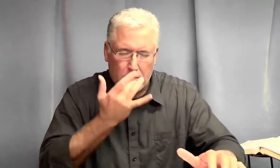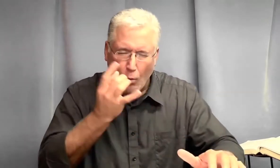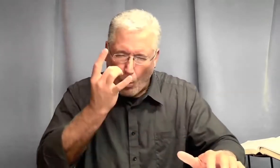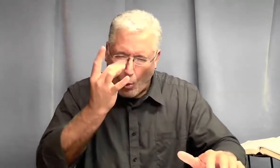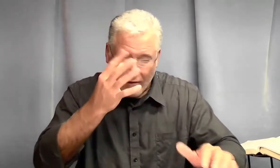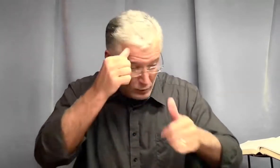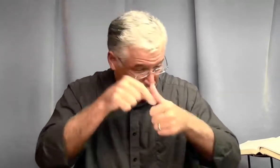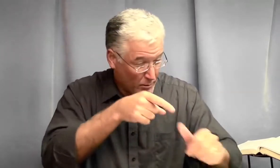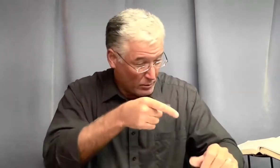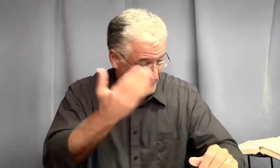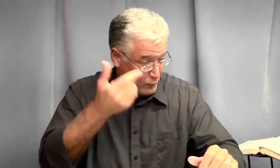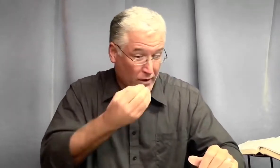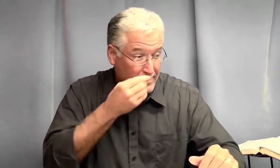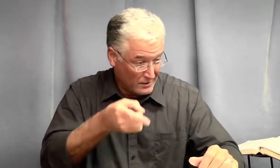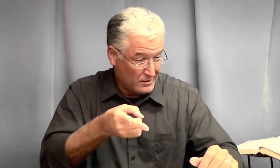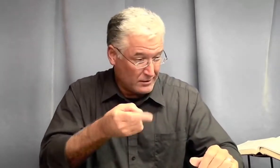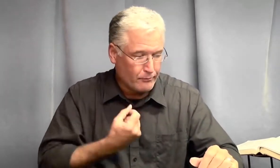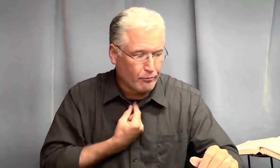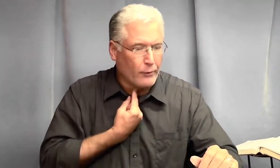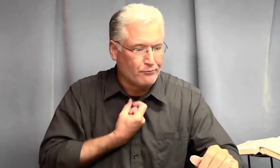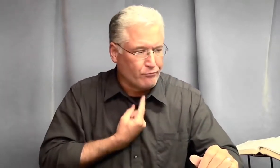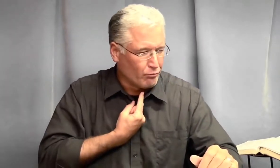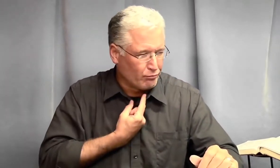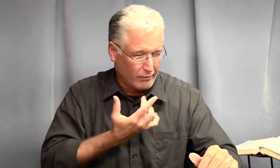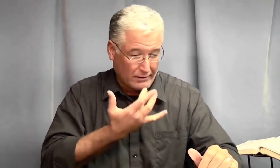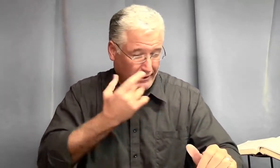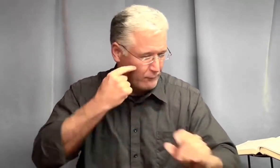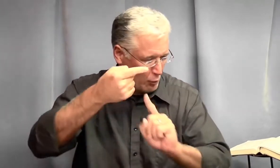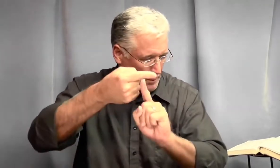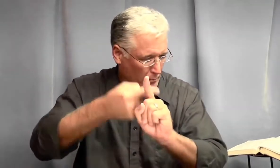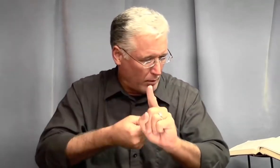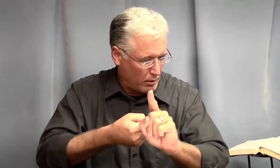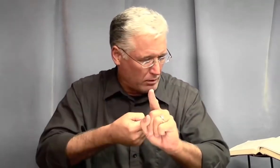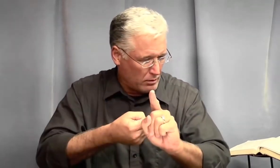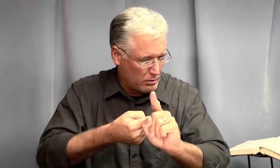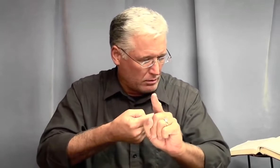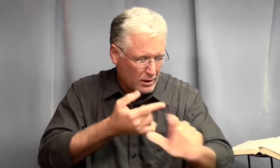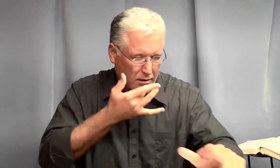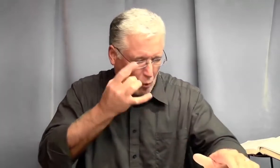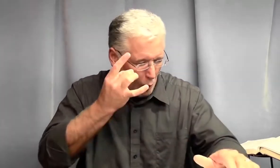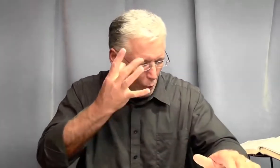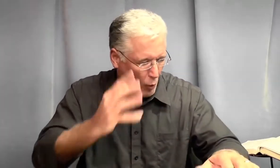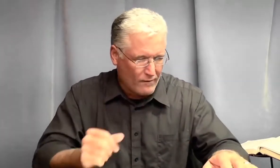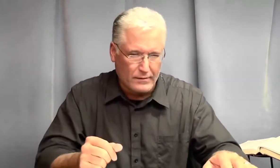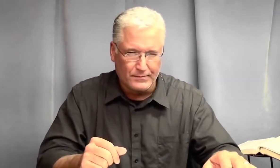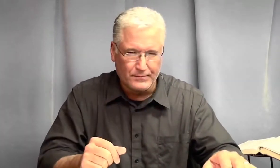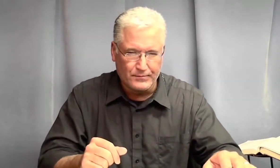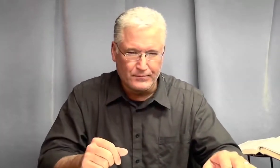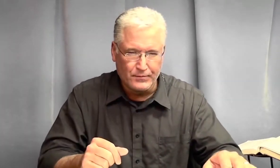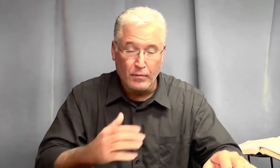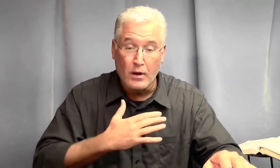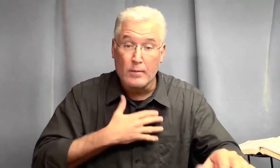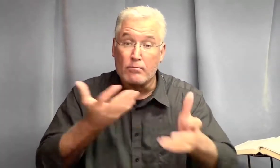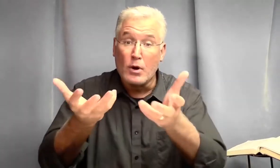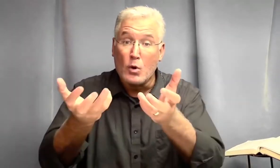remember, you've tasted liver before. You didn't like it. You were tasting it for a month later. It was awful.